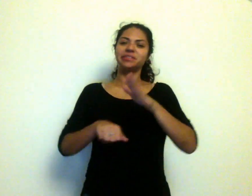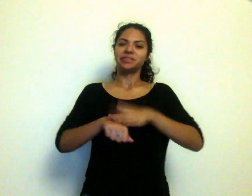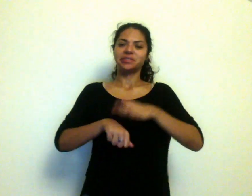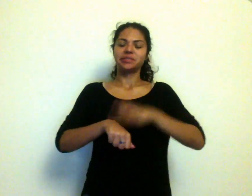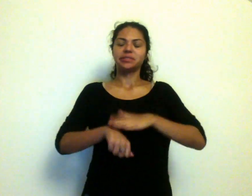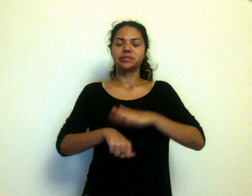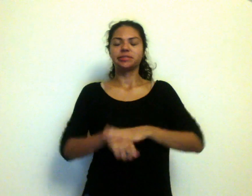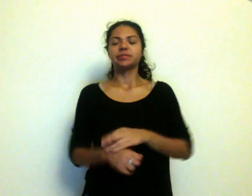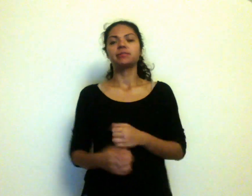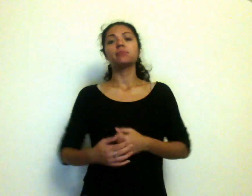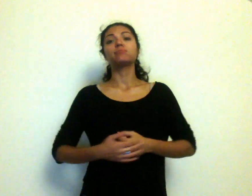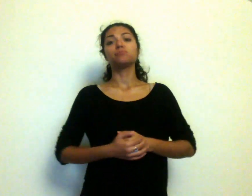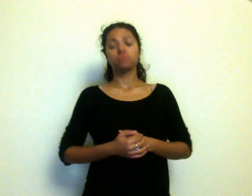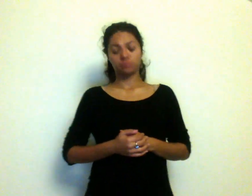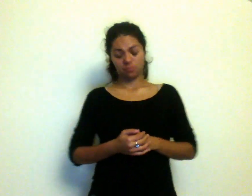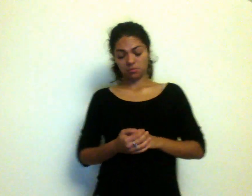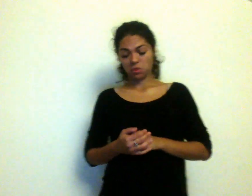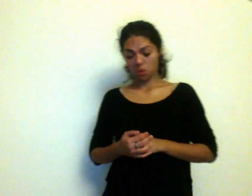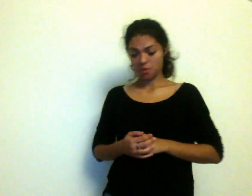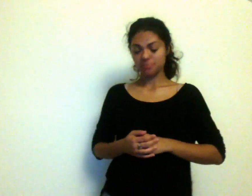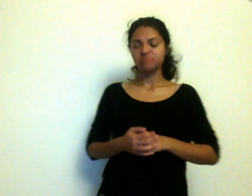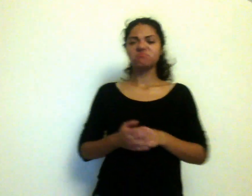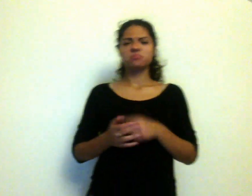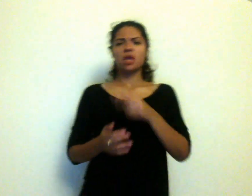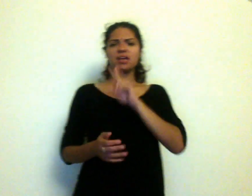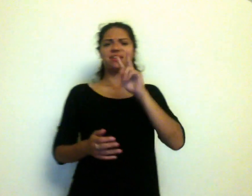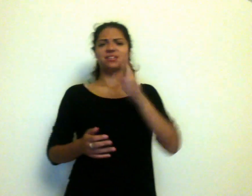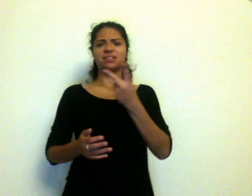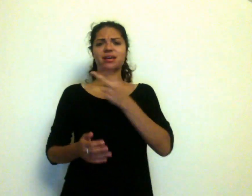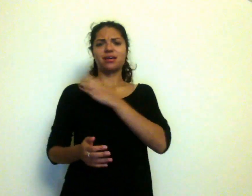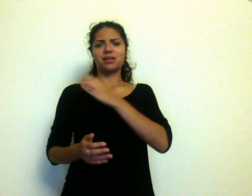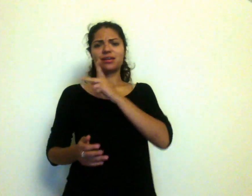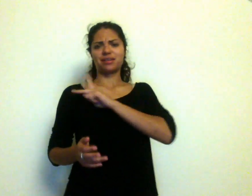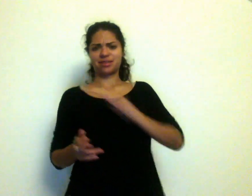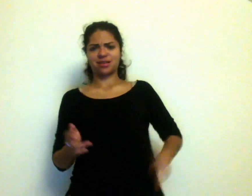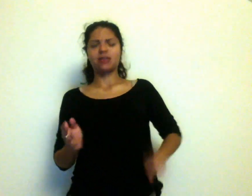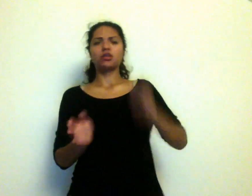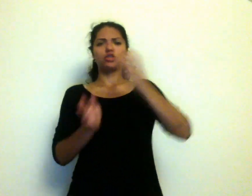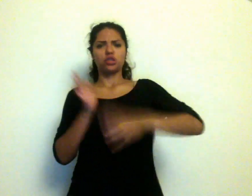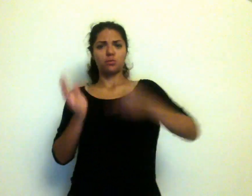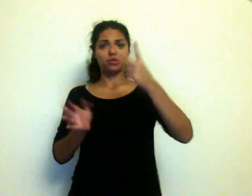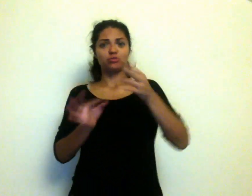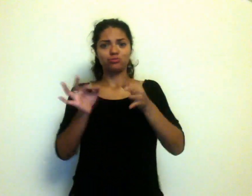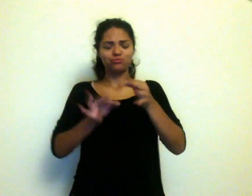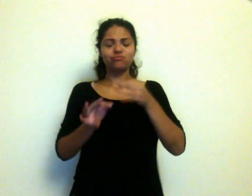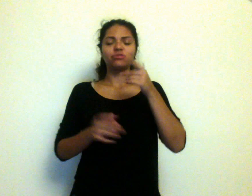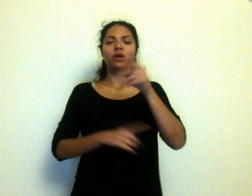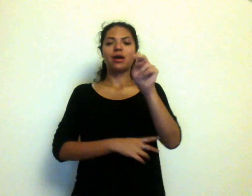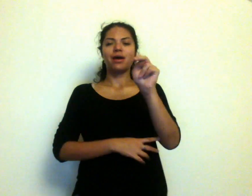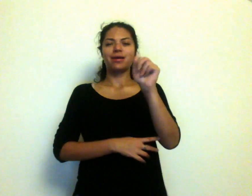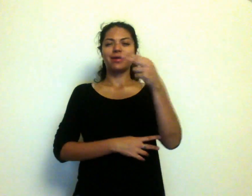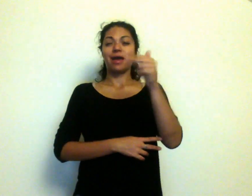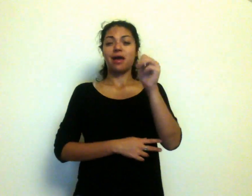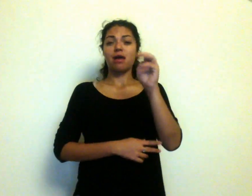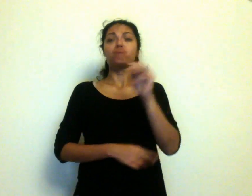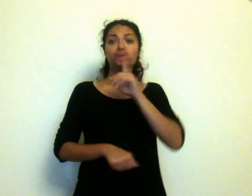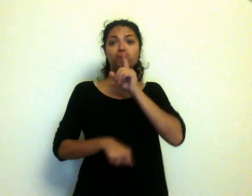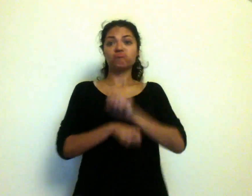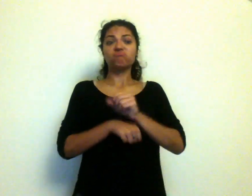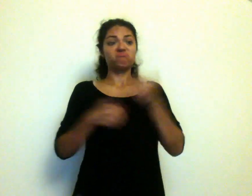I want to ask you a question. When I go back and my master asks me, when he leans on me to bow down before his own God